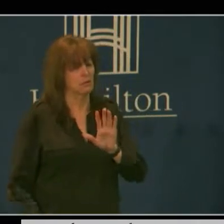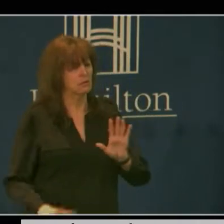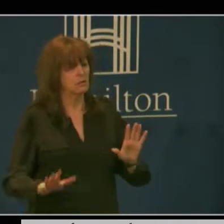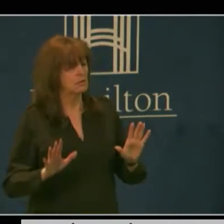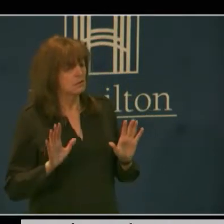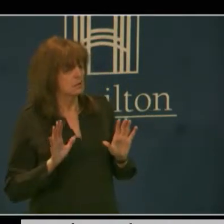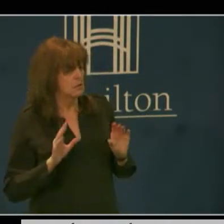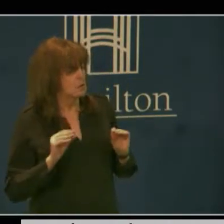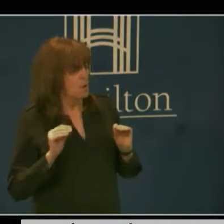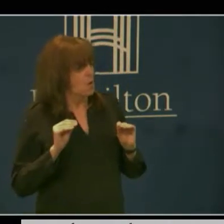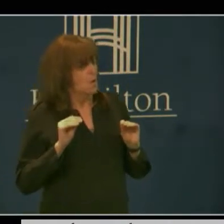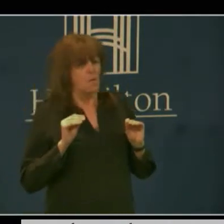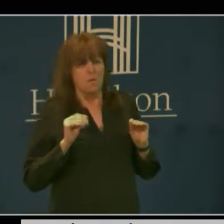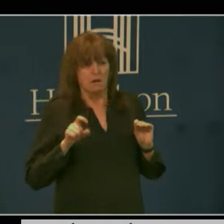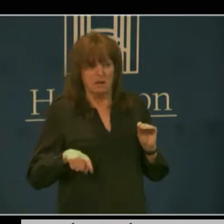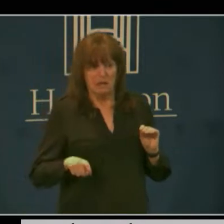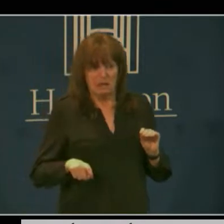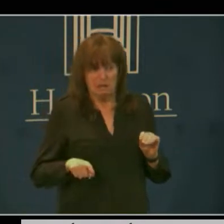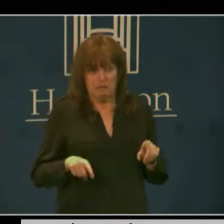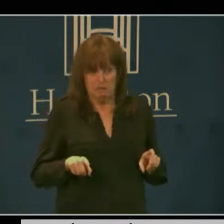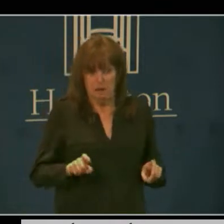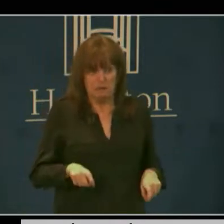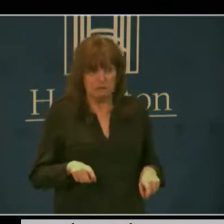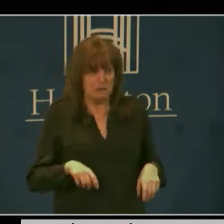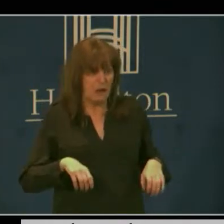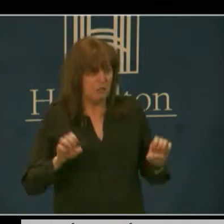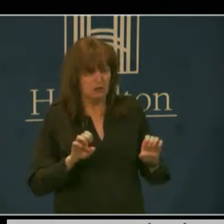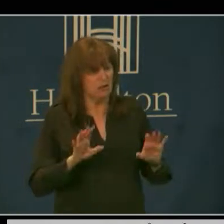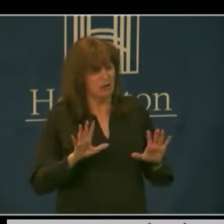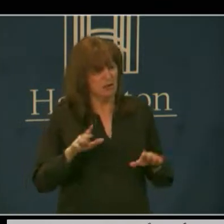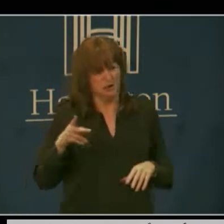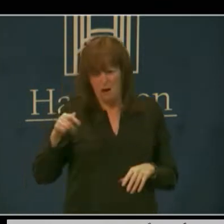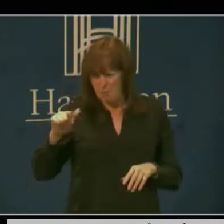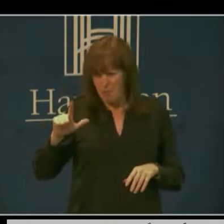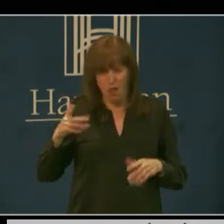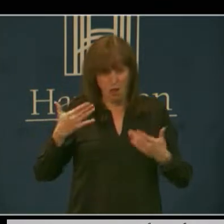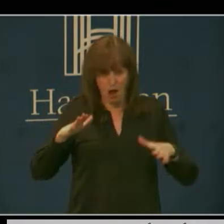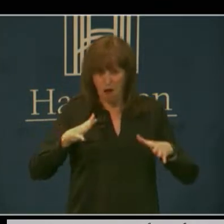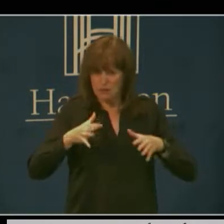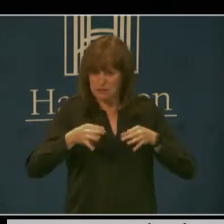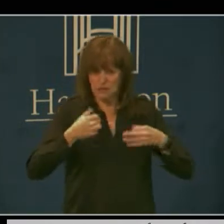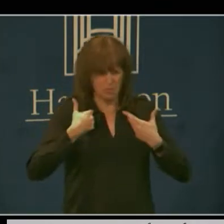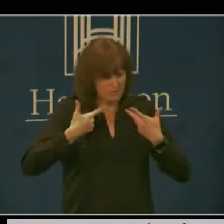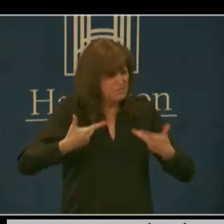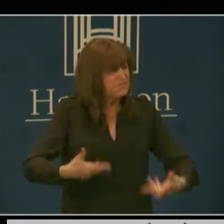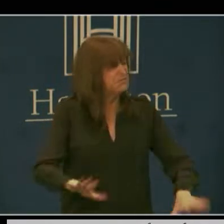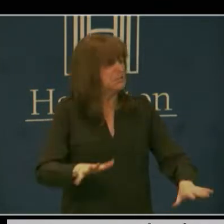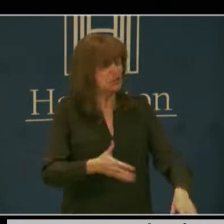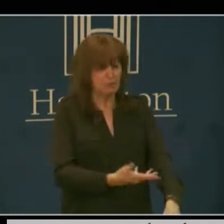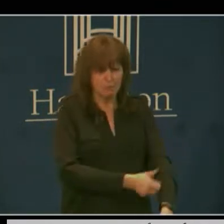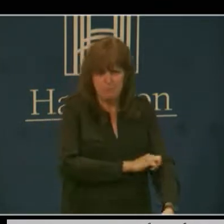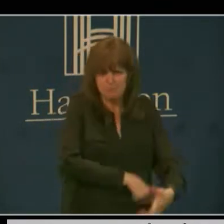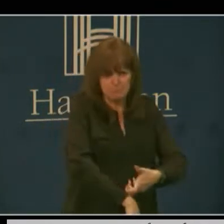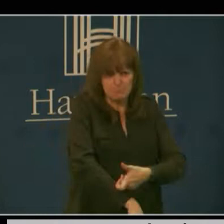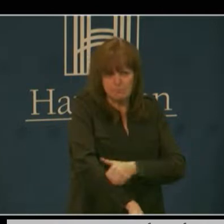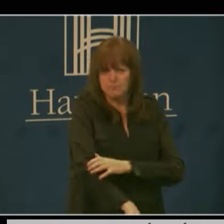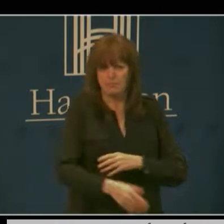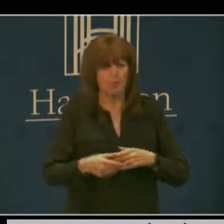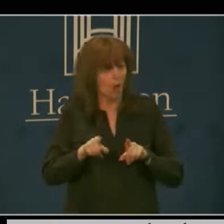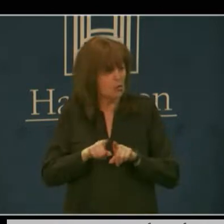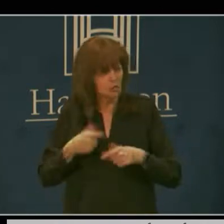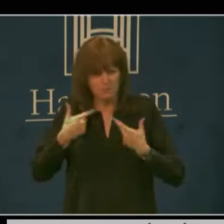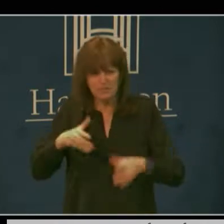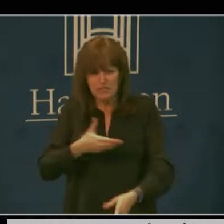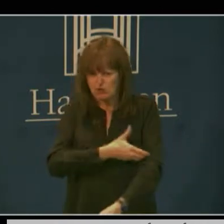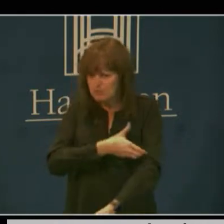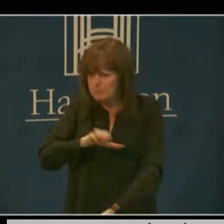city of Hamilton that they've been given the authority to do, that authority was given to our staff, more than a week ago by